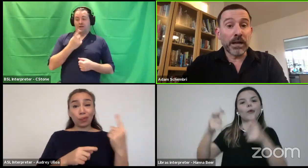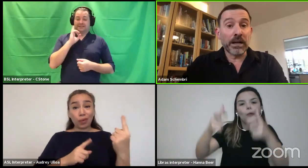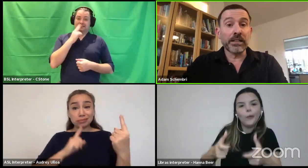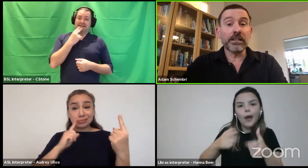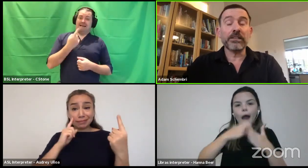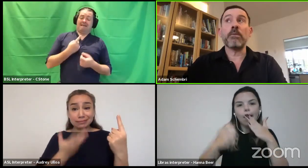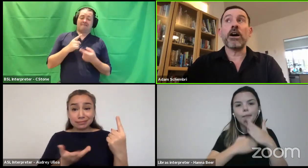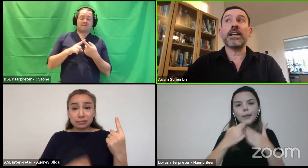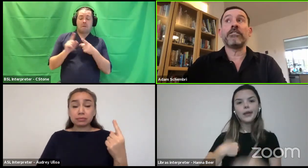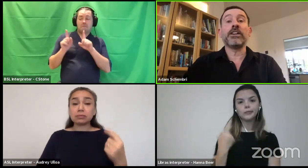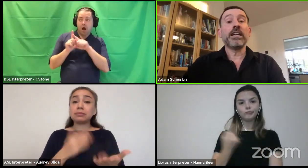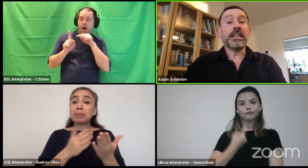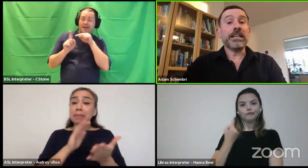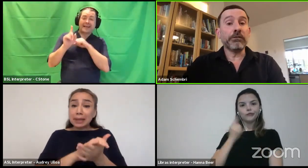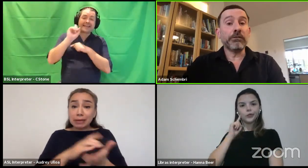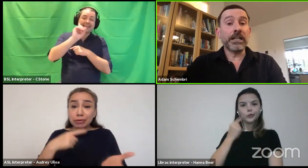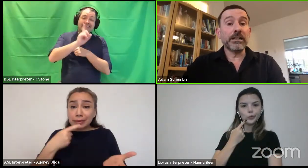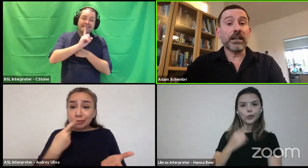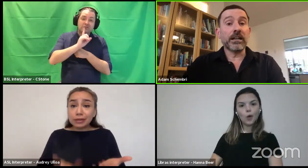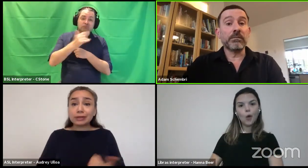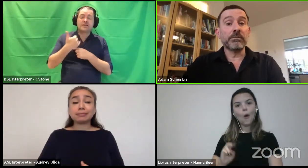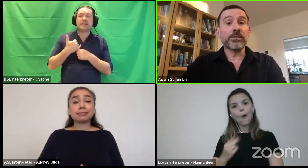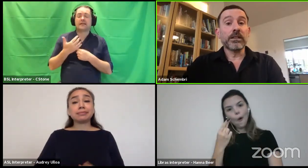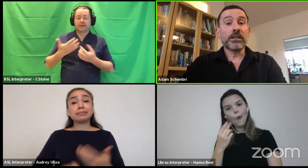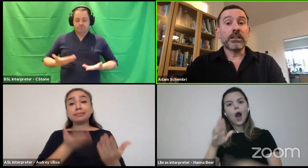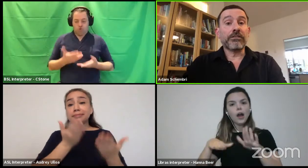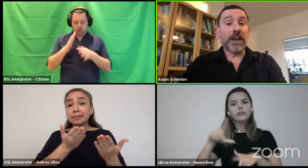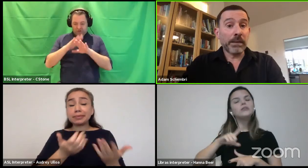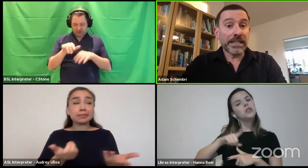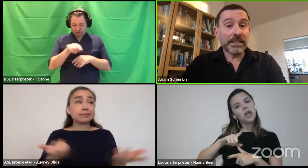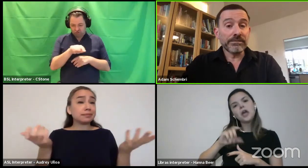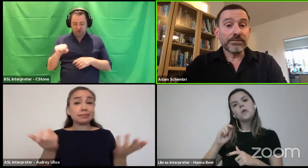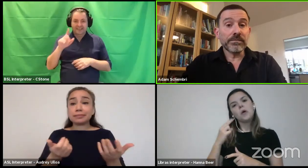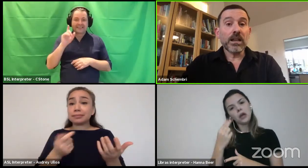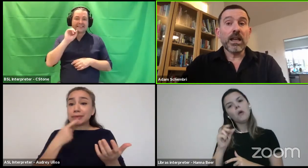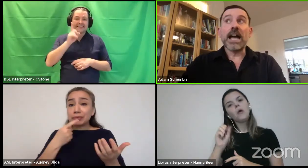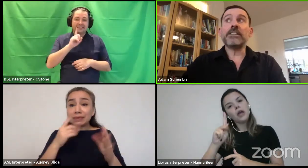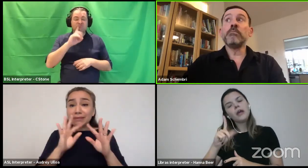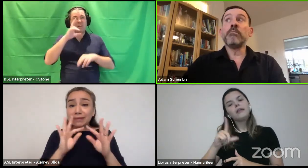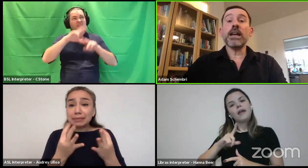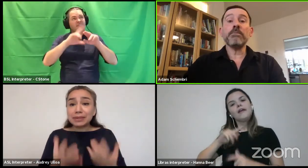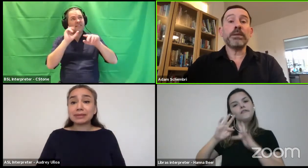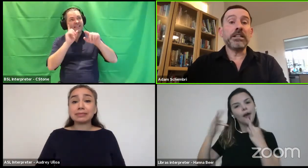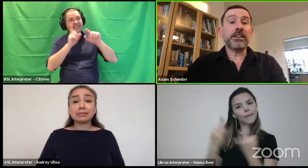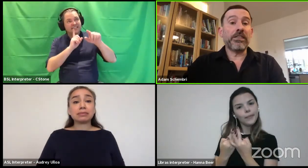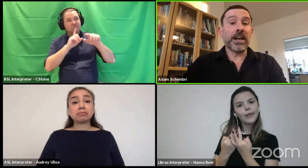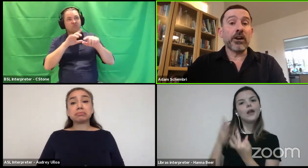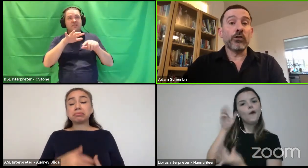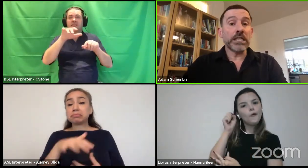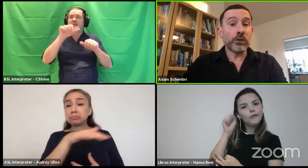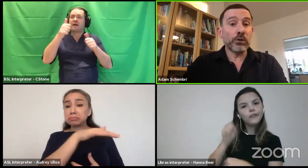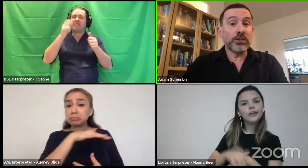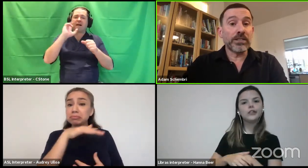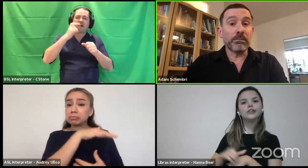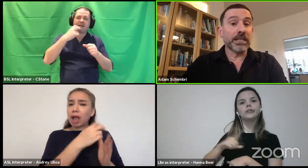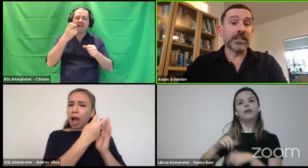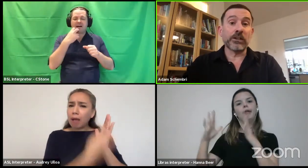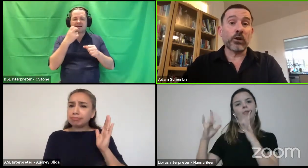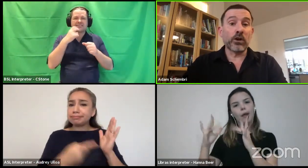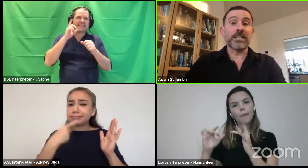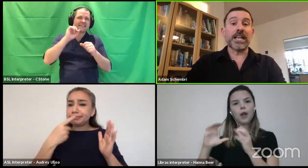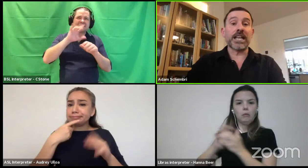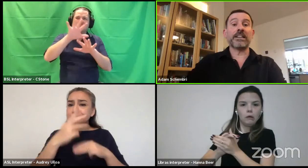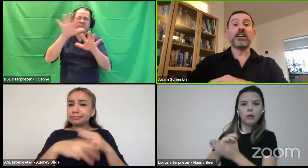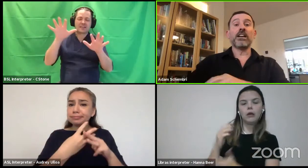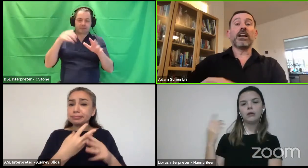hearing partner. They might have hearing family. And it might be that they only use BSL